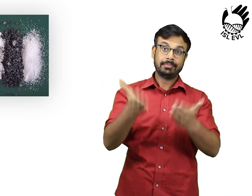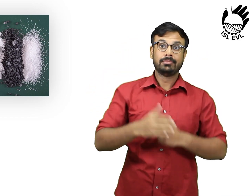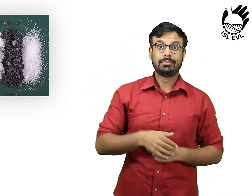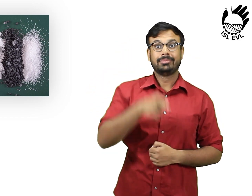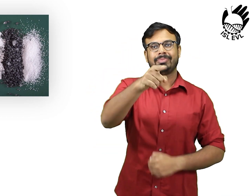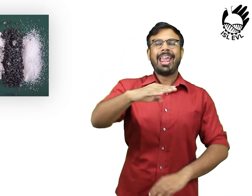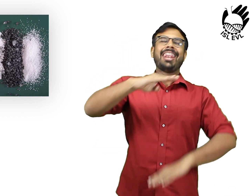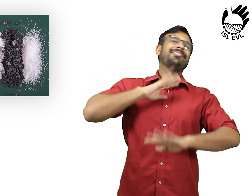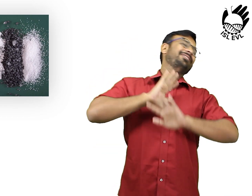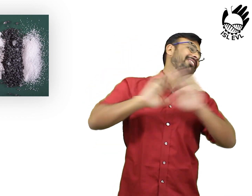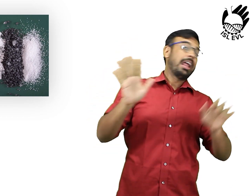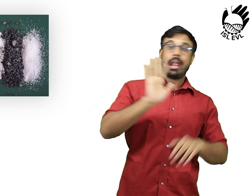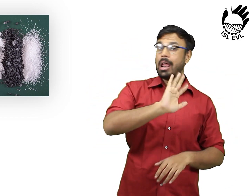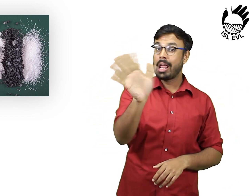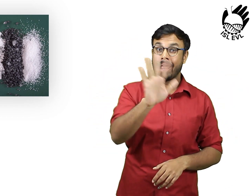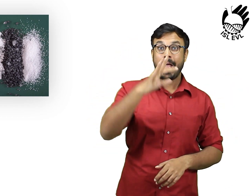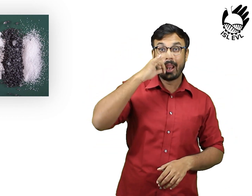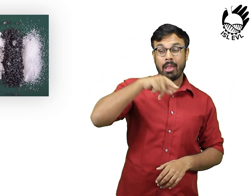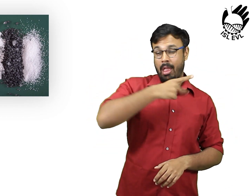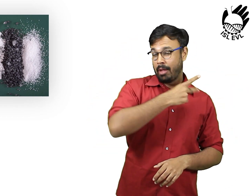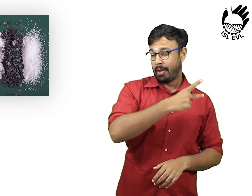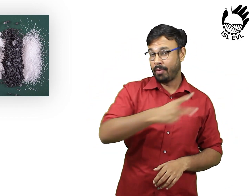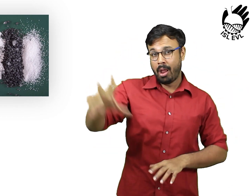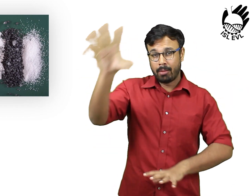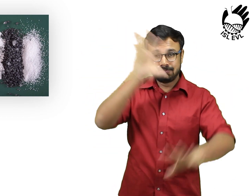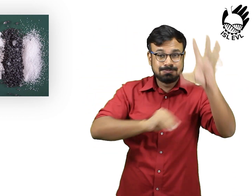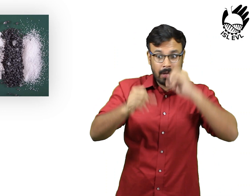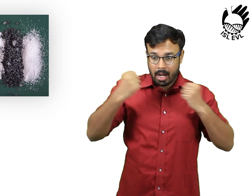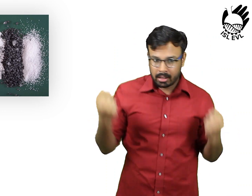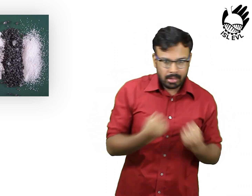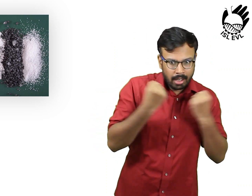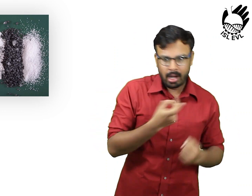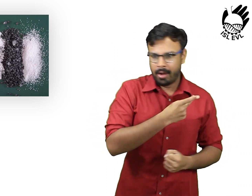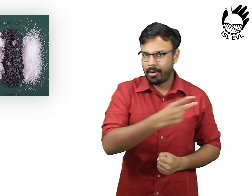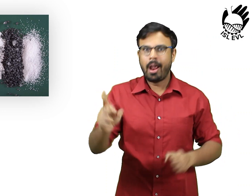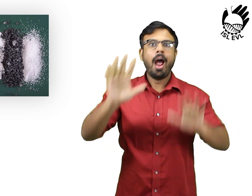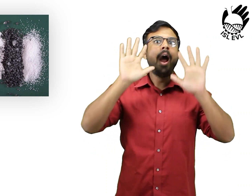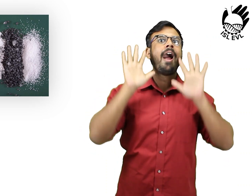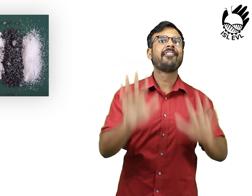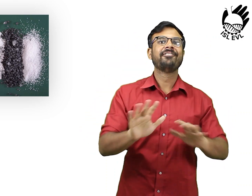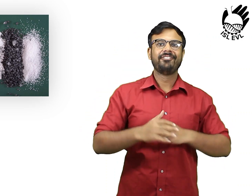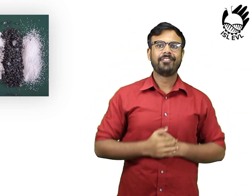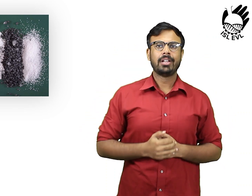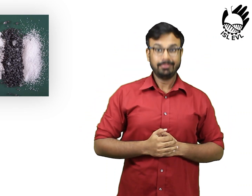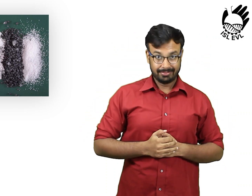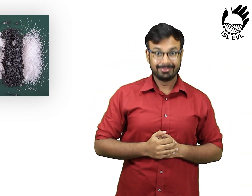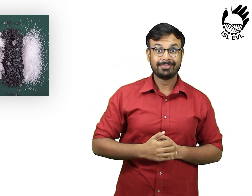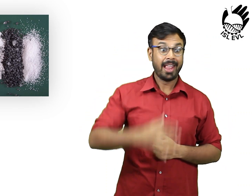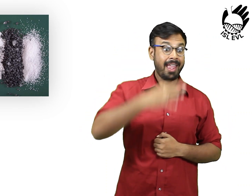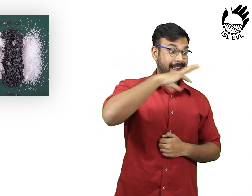However, sodium chloride is just one example of a salt, and we will meet